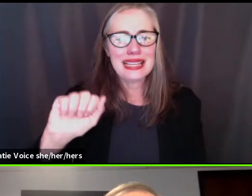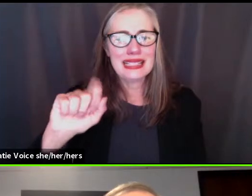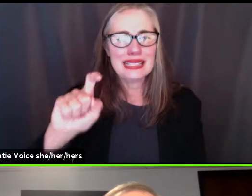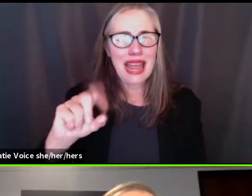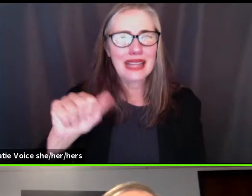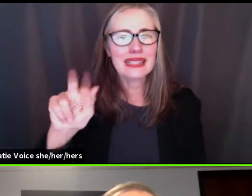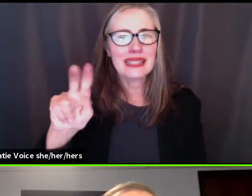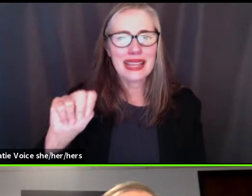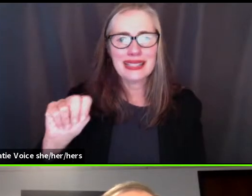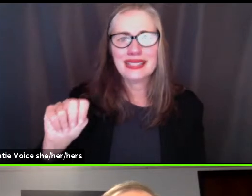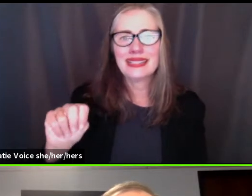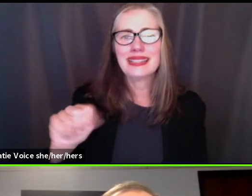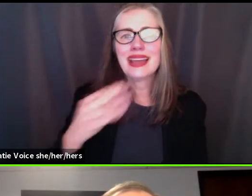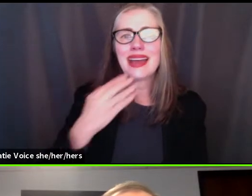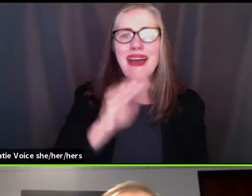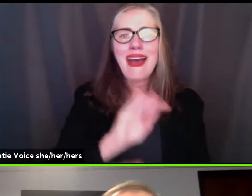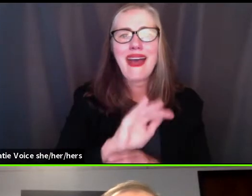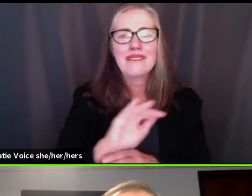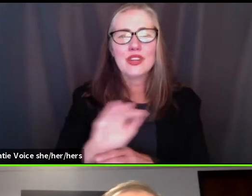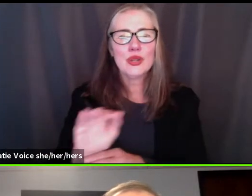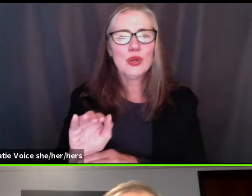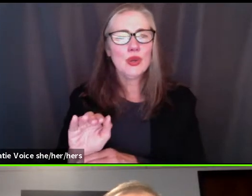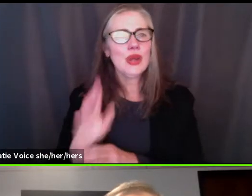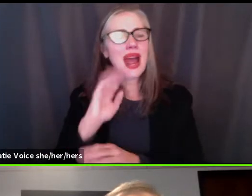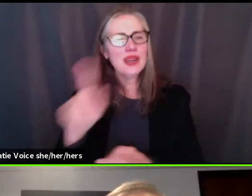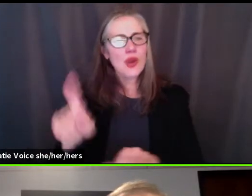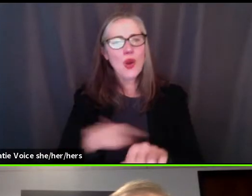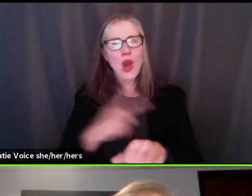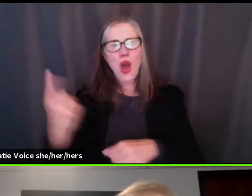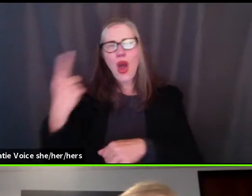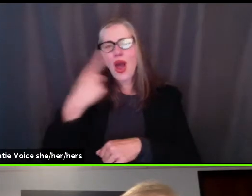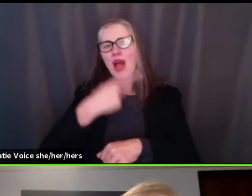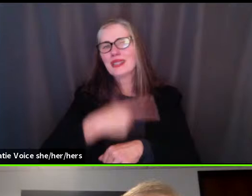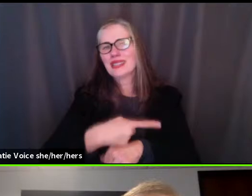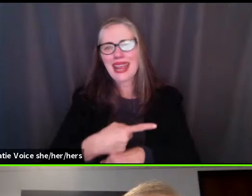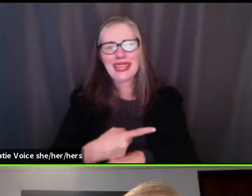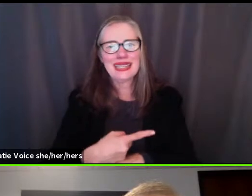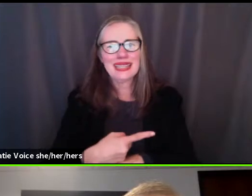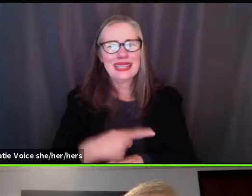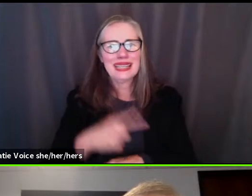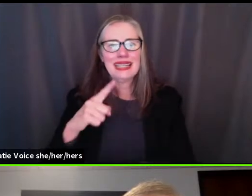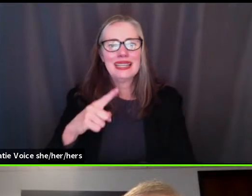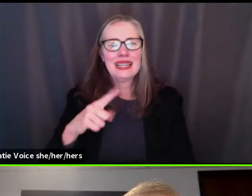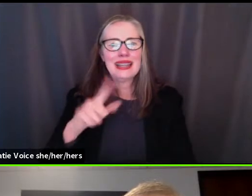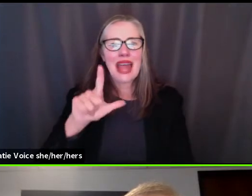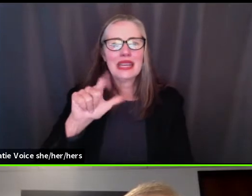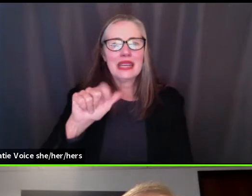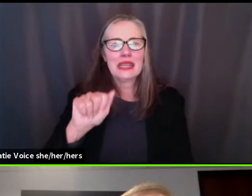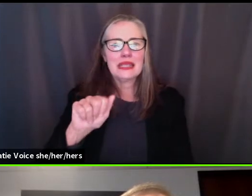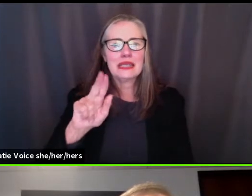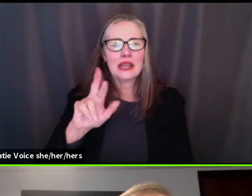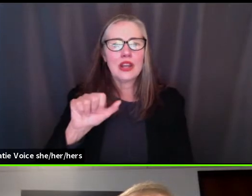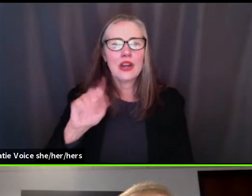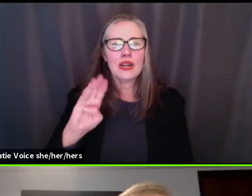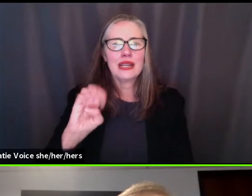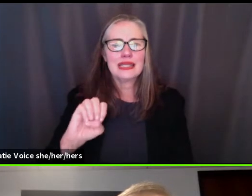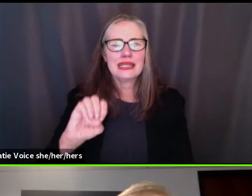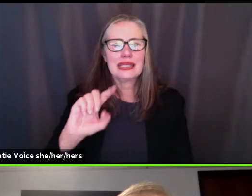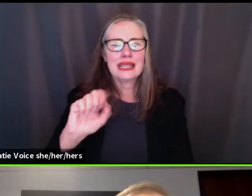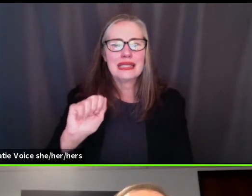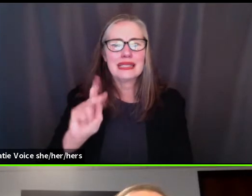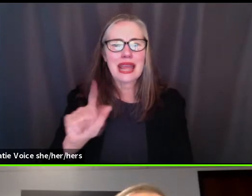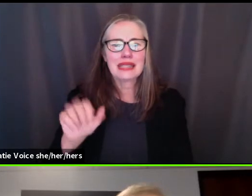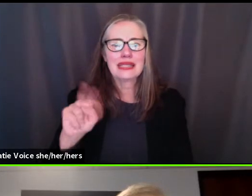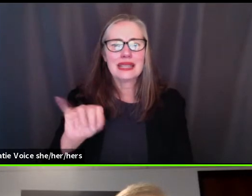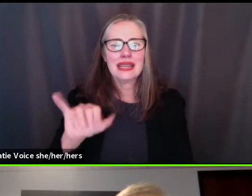So good afternoon, Democrats. I know this has been a long day and I'm not going to add much because Susie's done a great job. I do want to say that